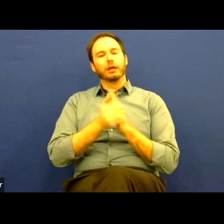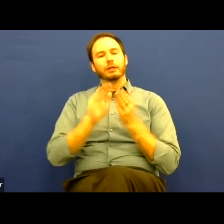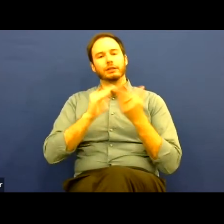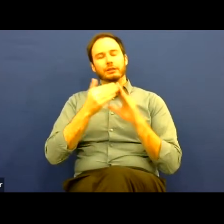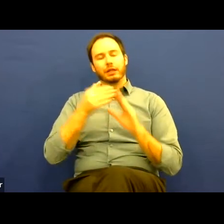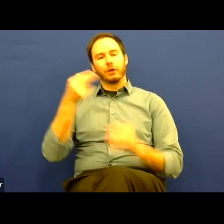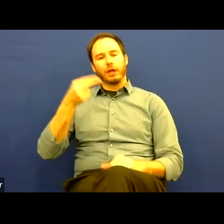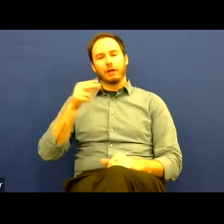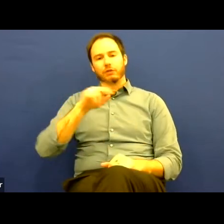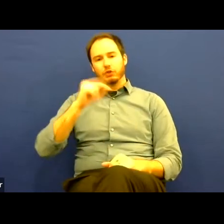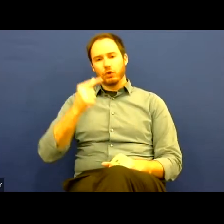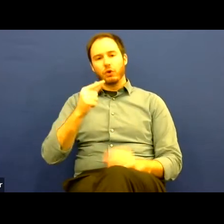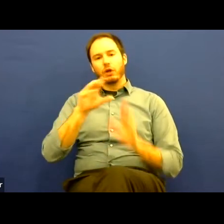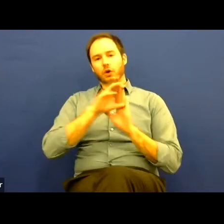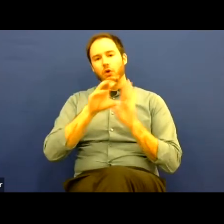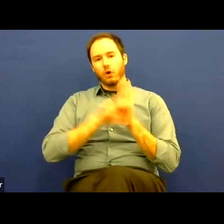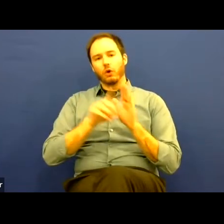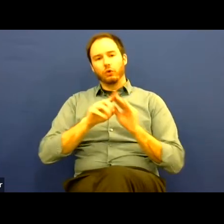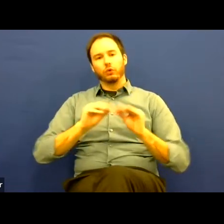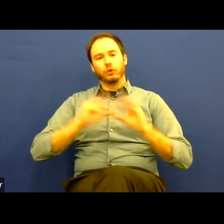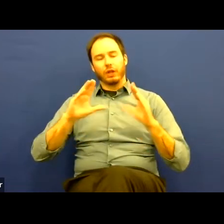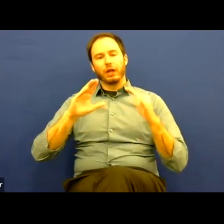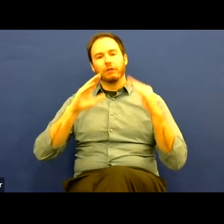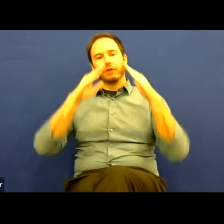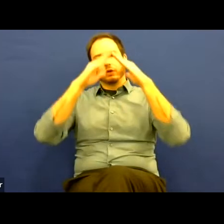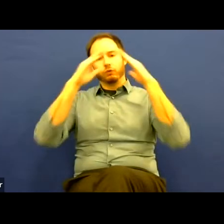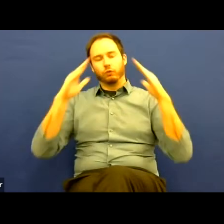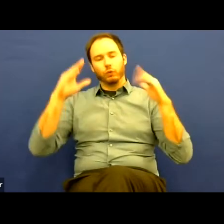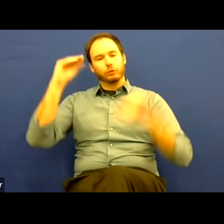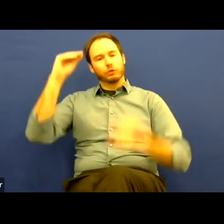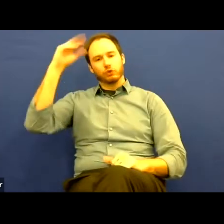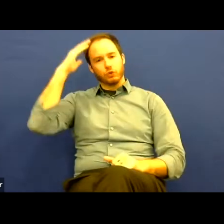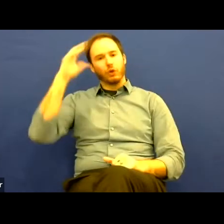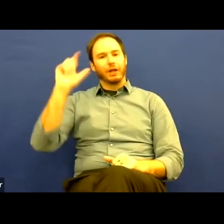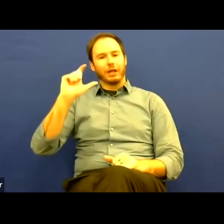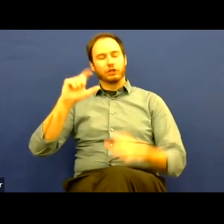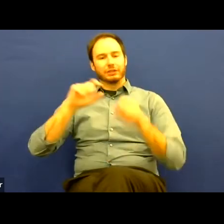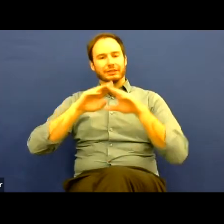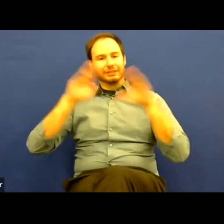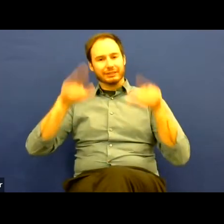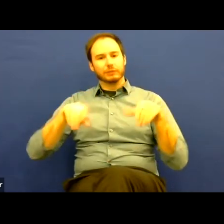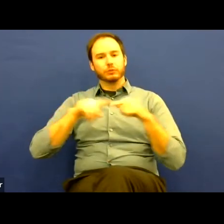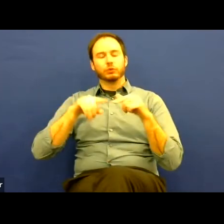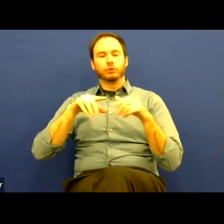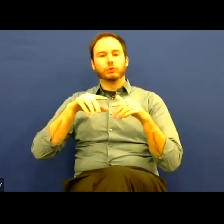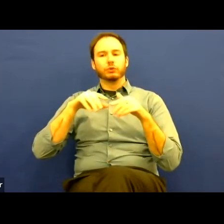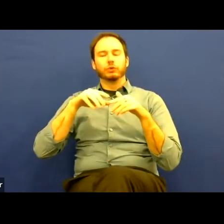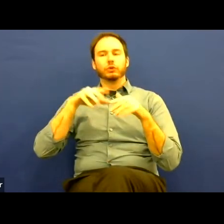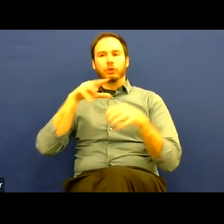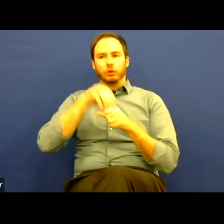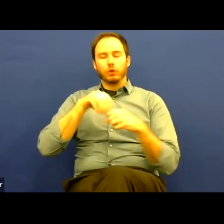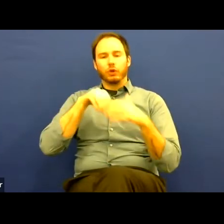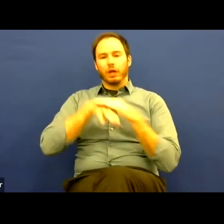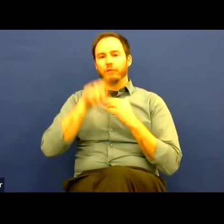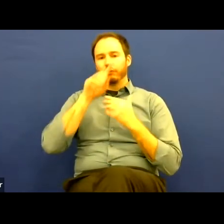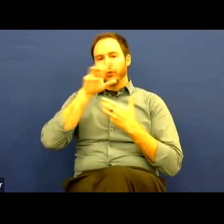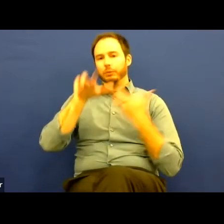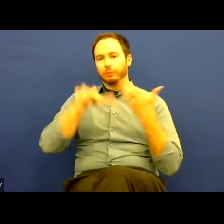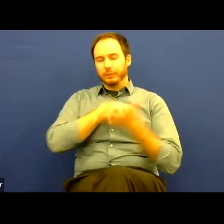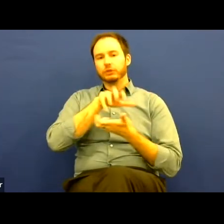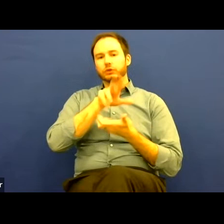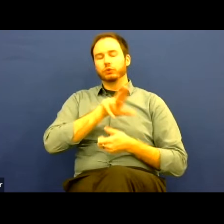Henrietta zoning code to clarify rooftop solar energy systems and to include entries into mixed-use overlay use